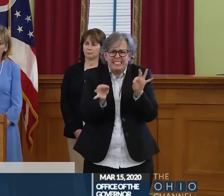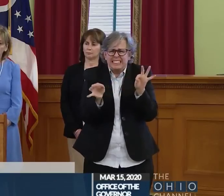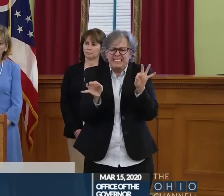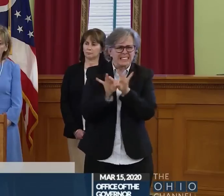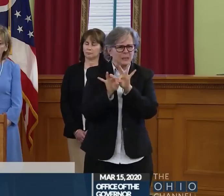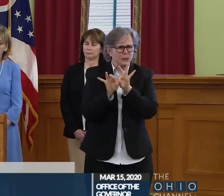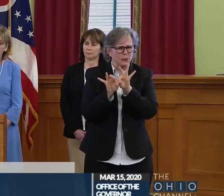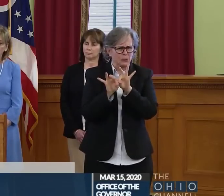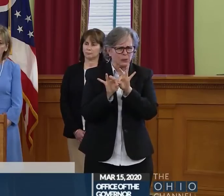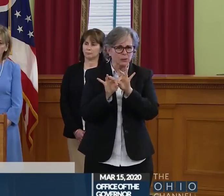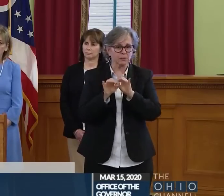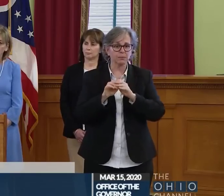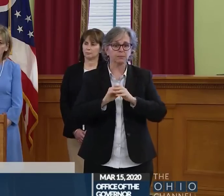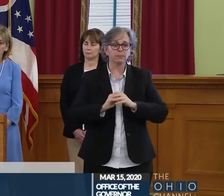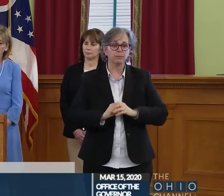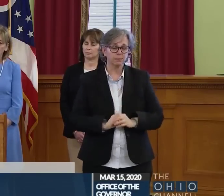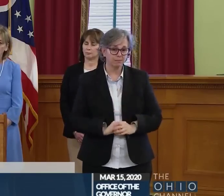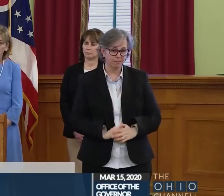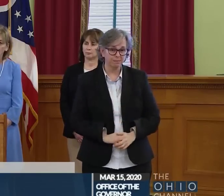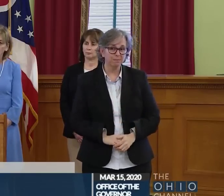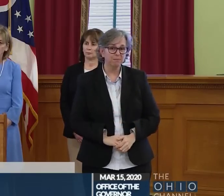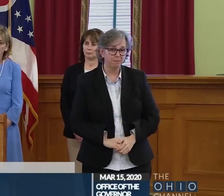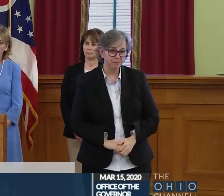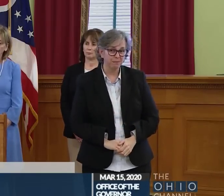After looking at this